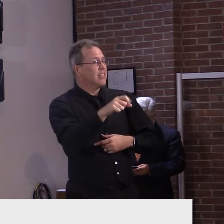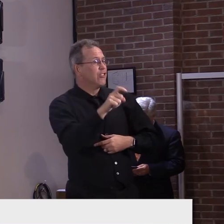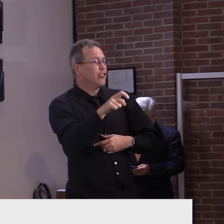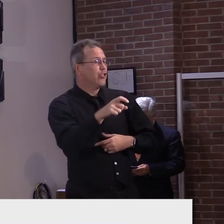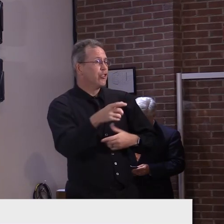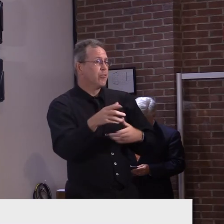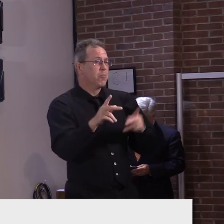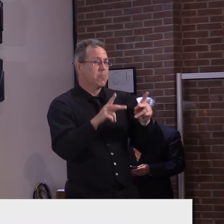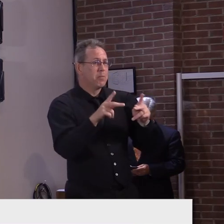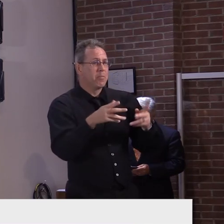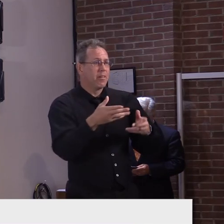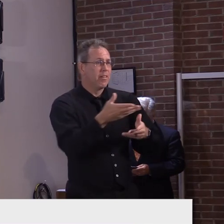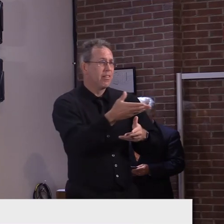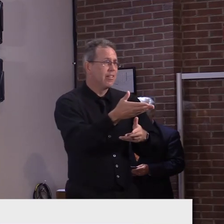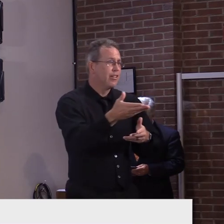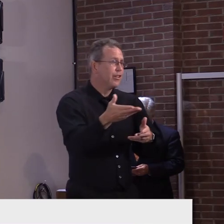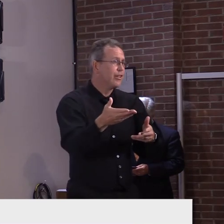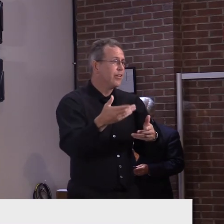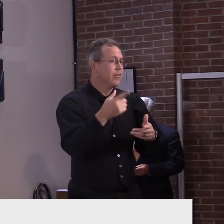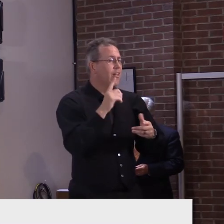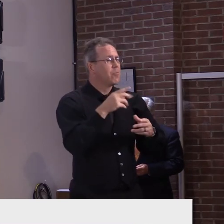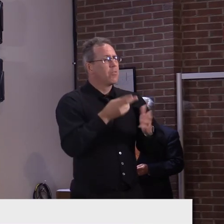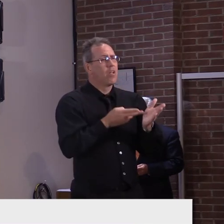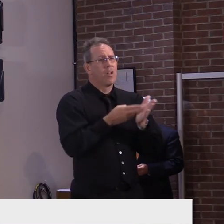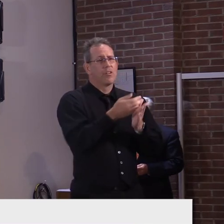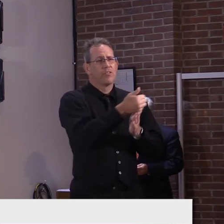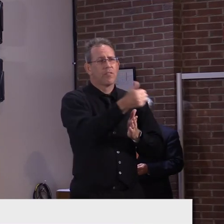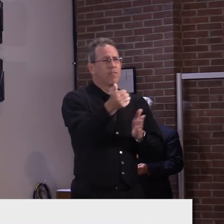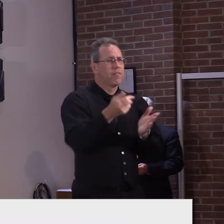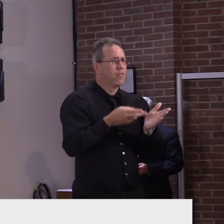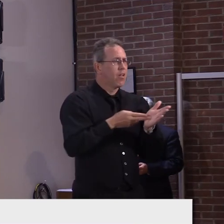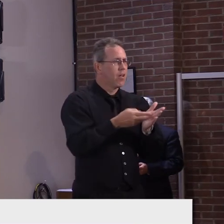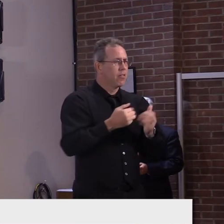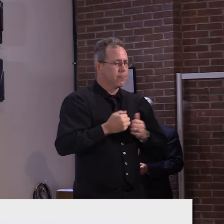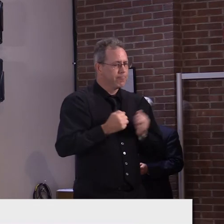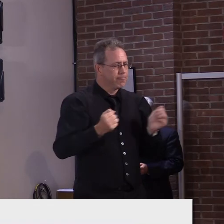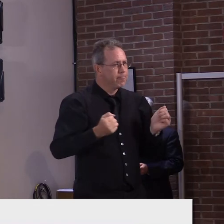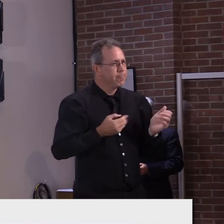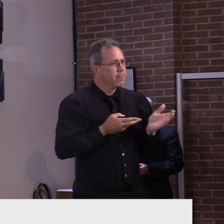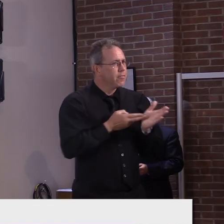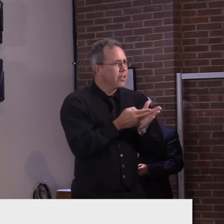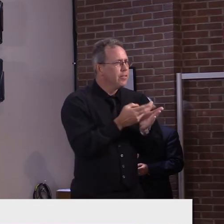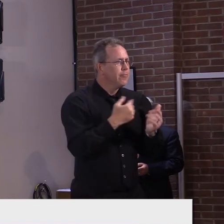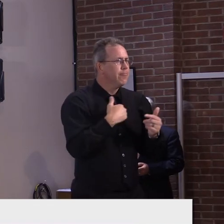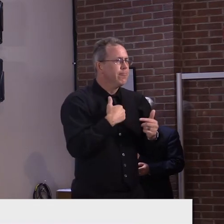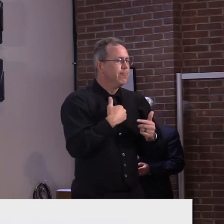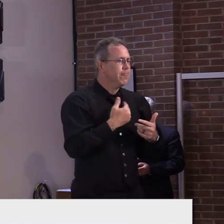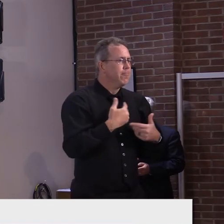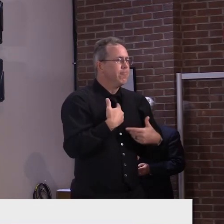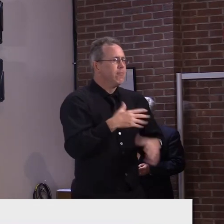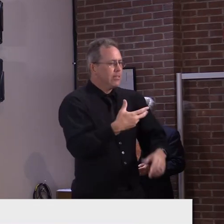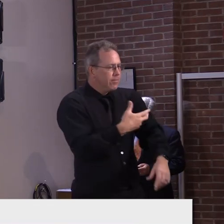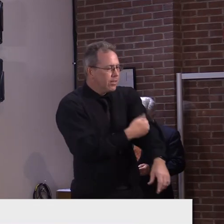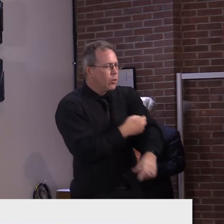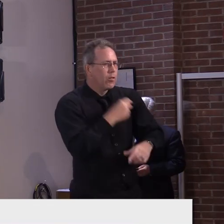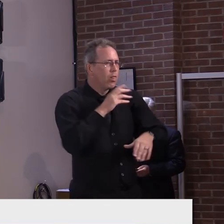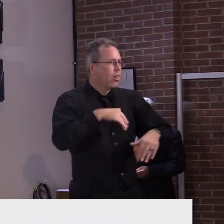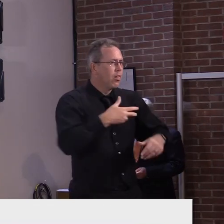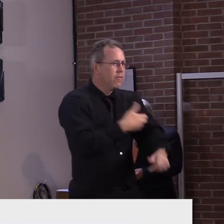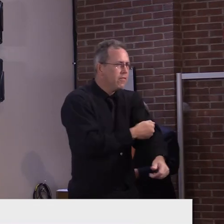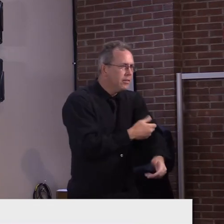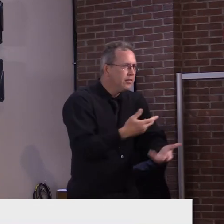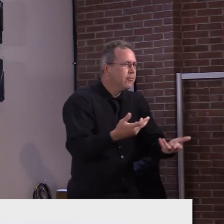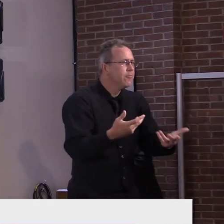more transparent about whether they've been vaccinated or not. And if they aren't vaccinated, they should take precautions themselves to